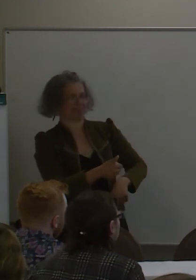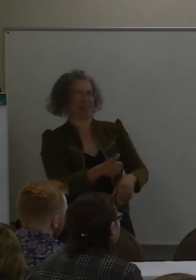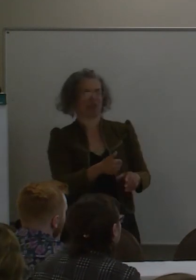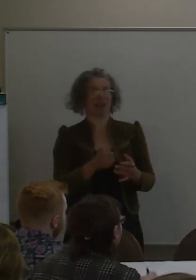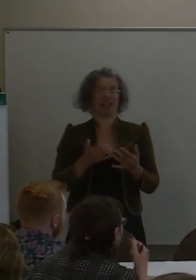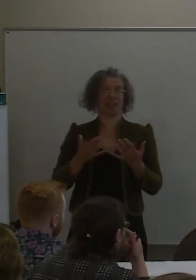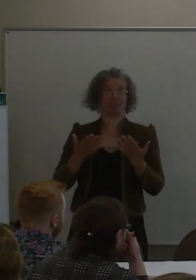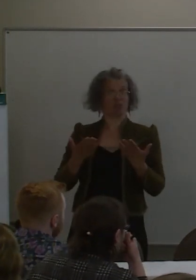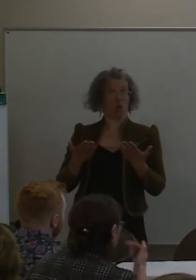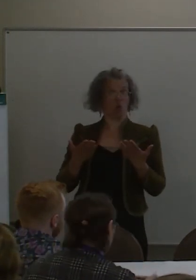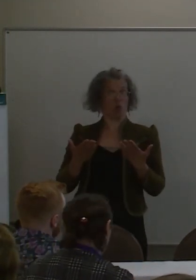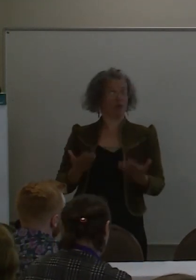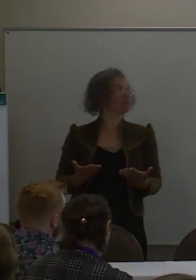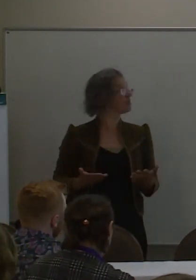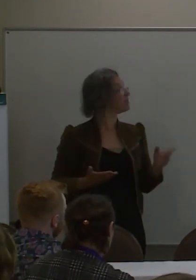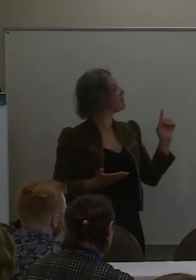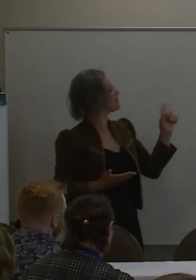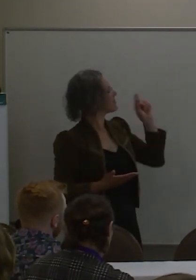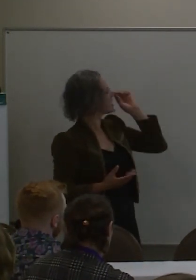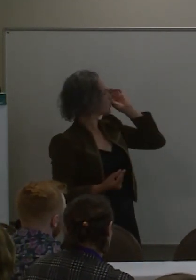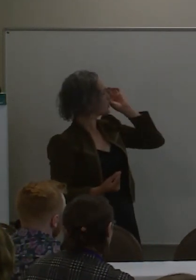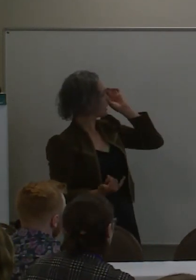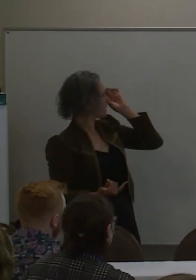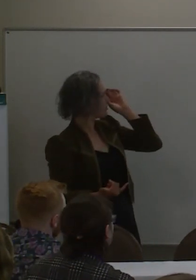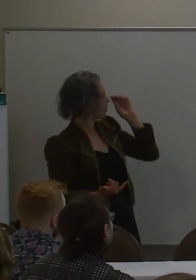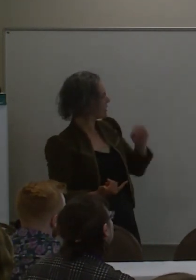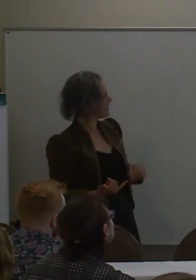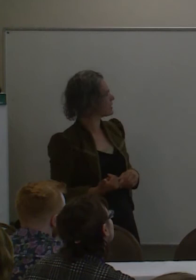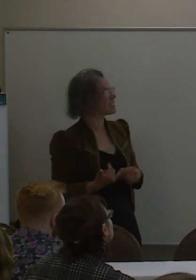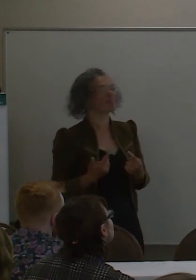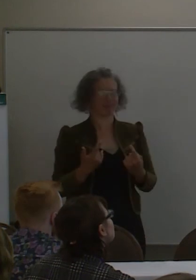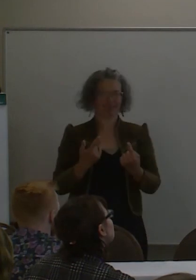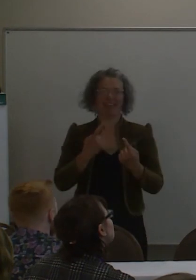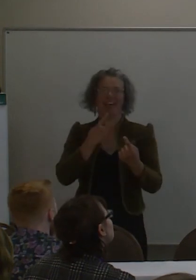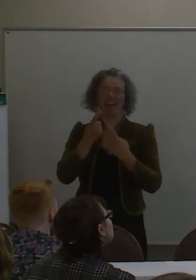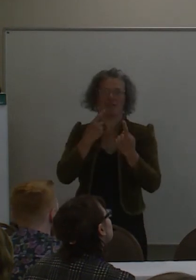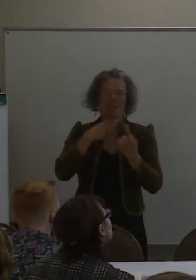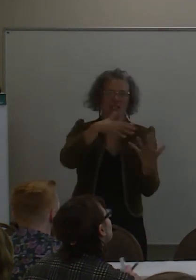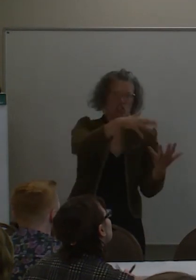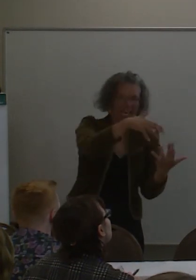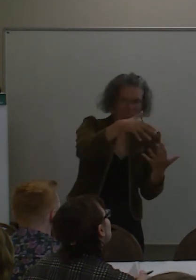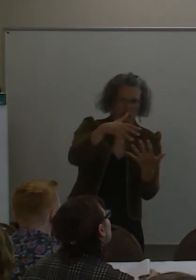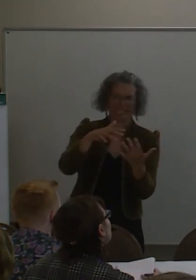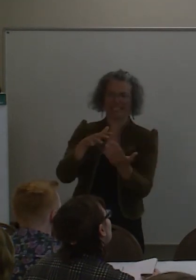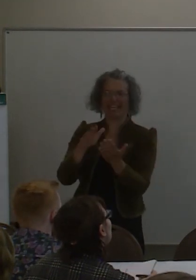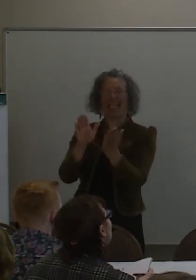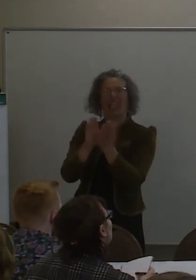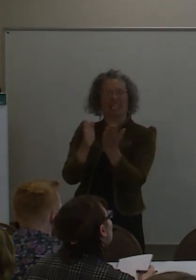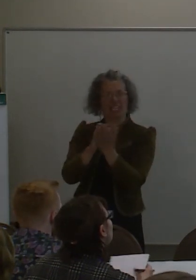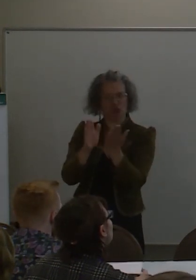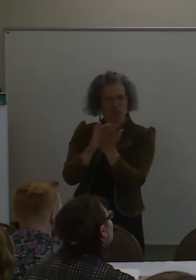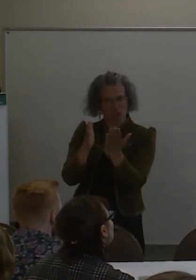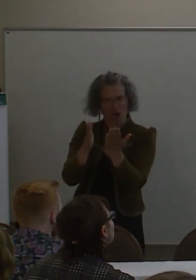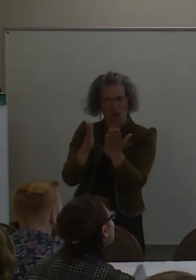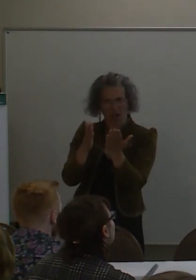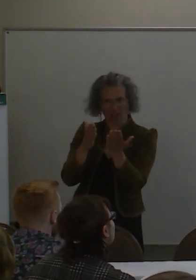are is, right, so this is what we're doing. I'm doing some information gathering. I'm doing literature searches. I'm contacting, some of you may have gotten emails